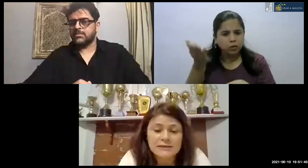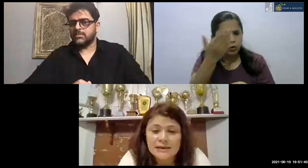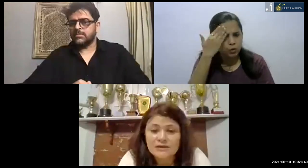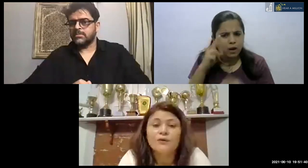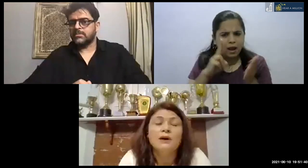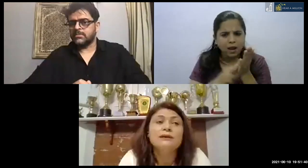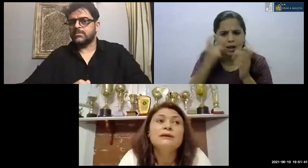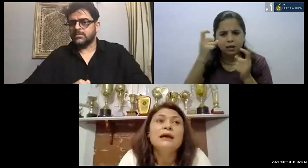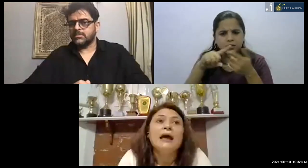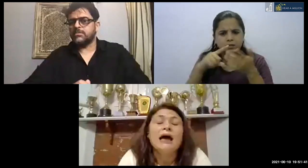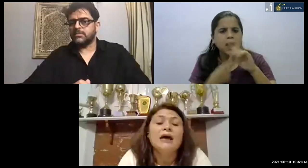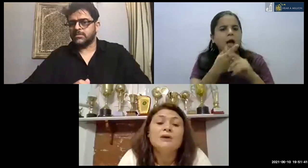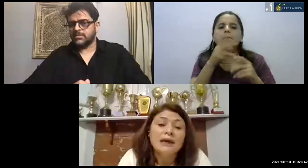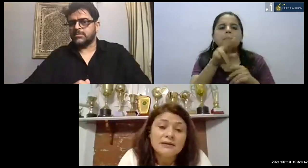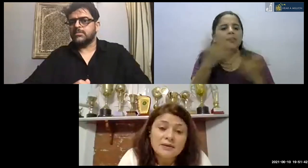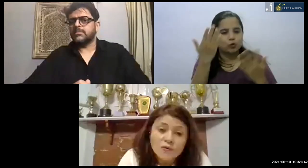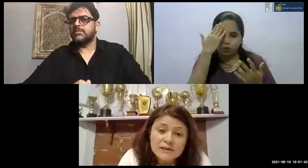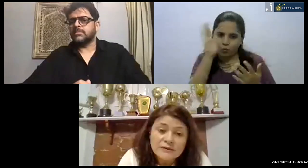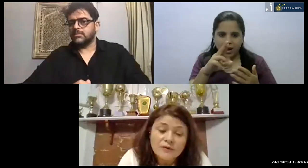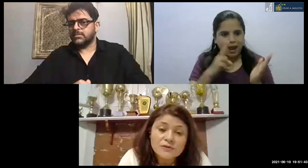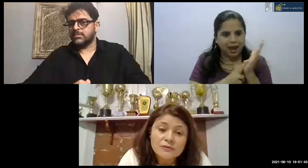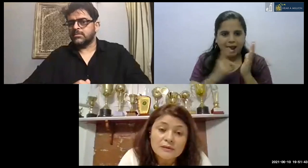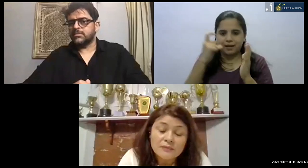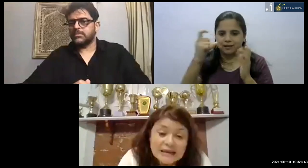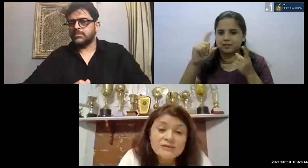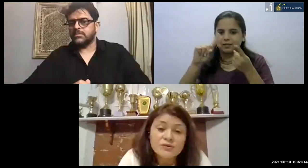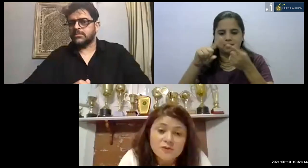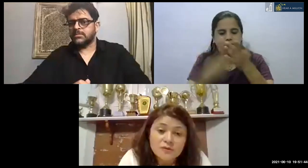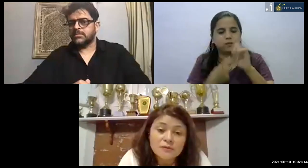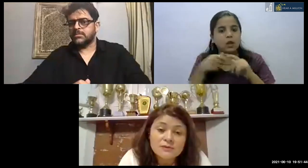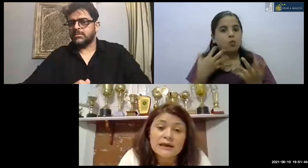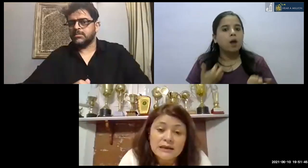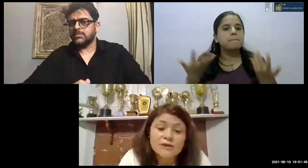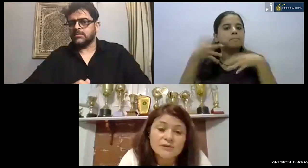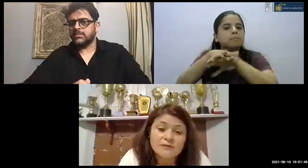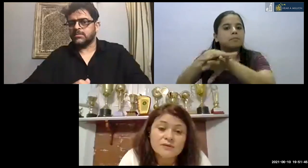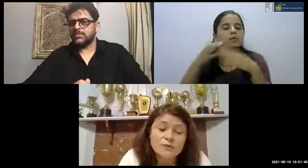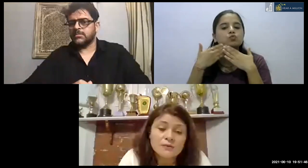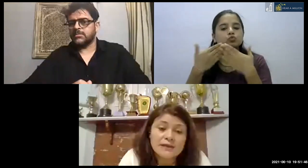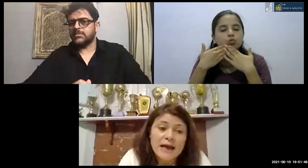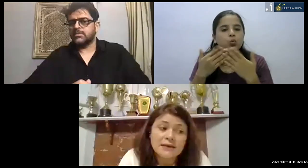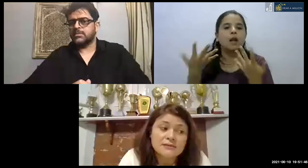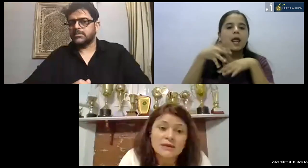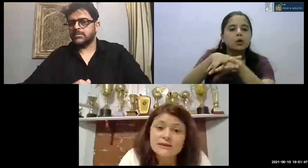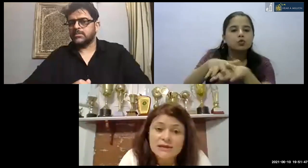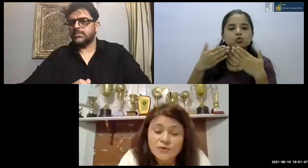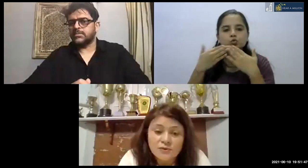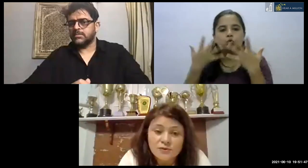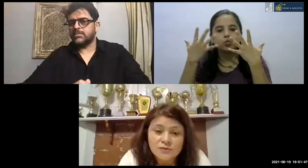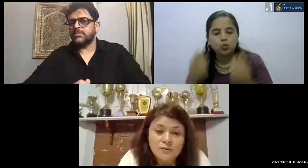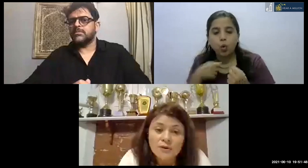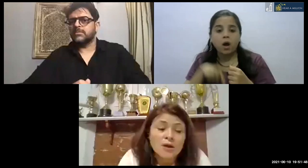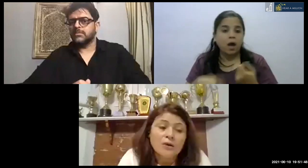NCERT stands for what? And we cater mostly for mainstream schools, inclusive schools, and our